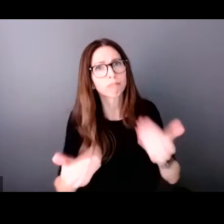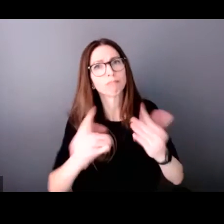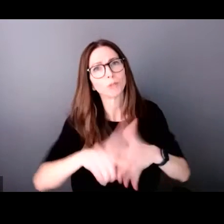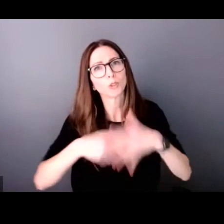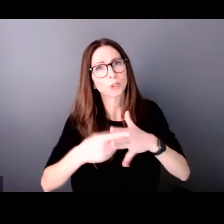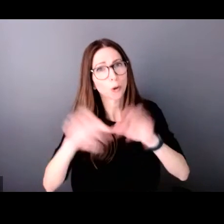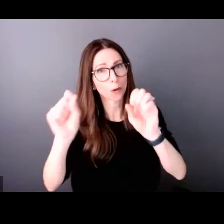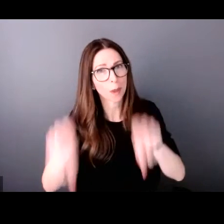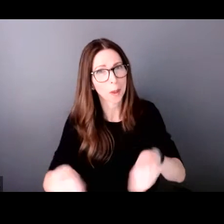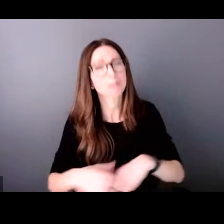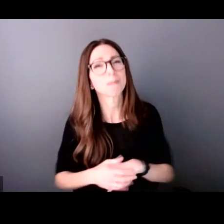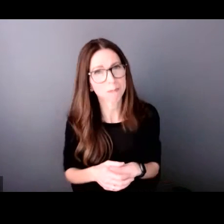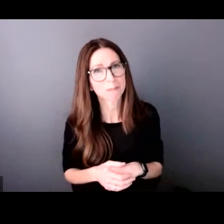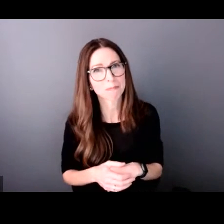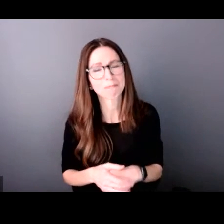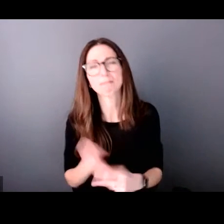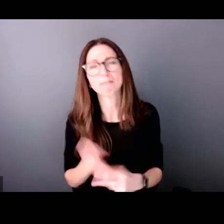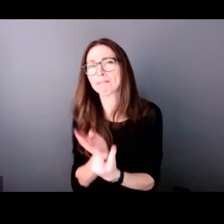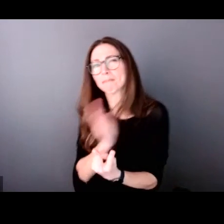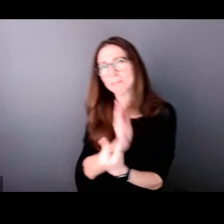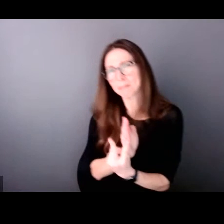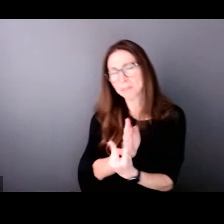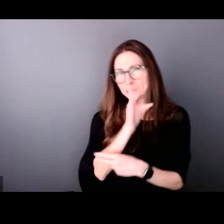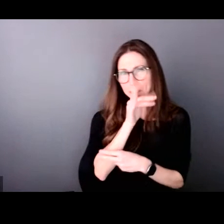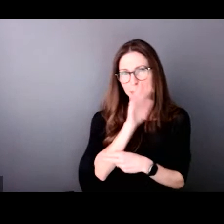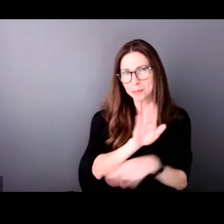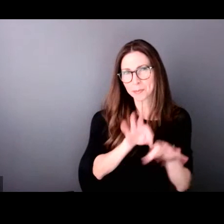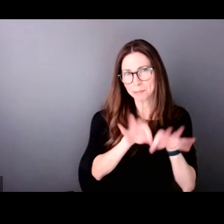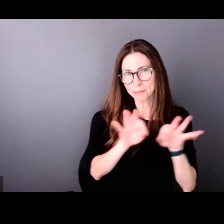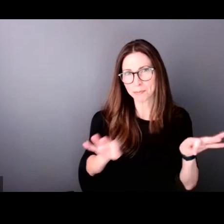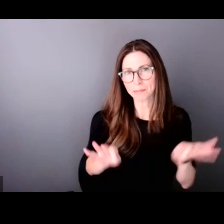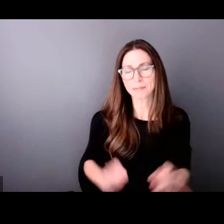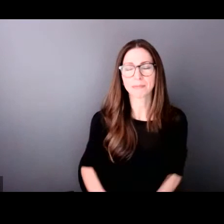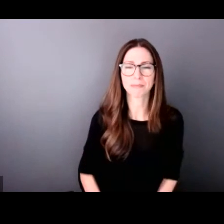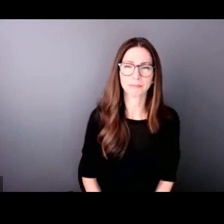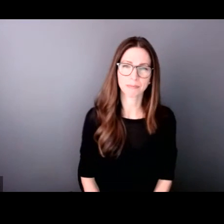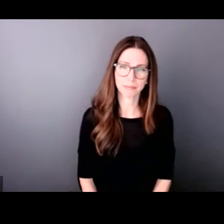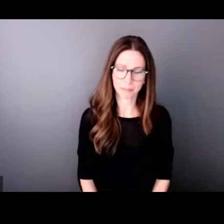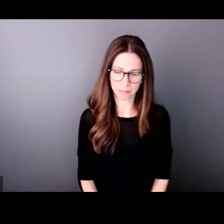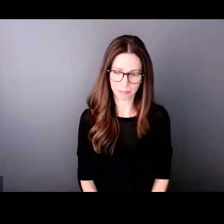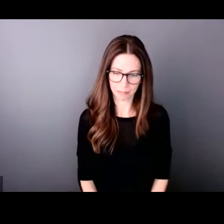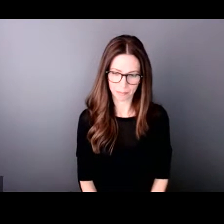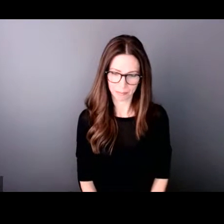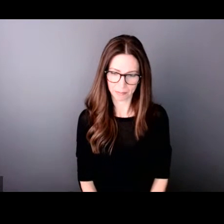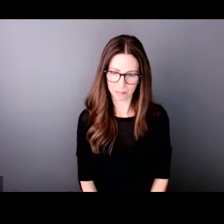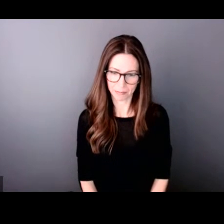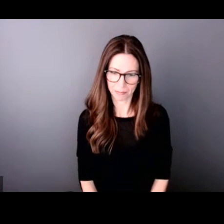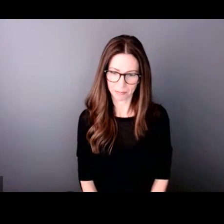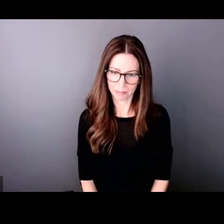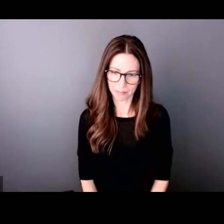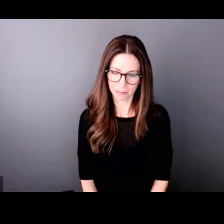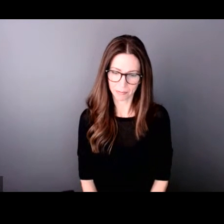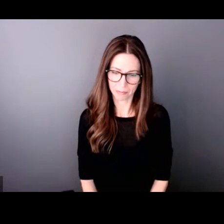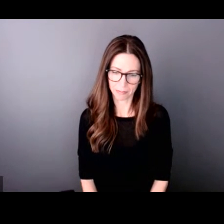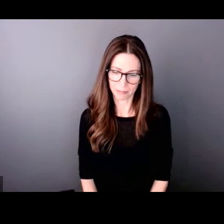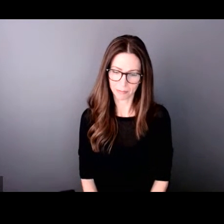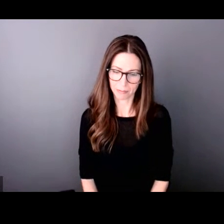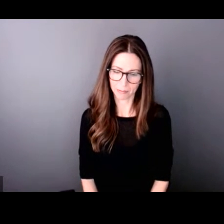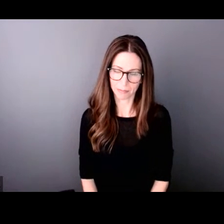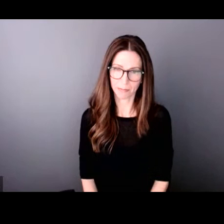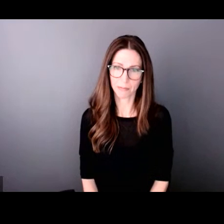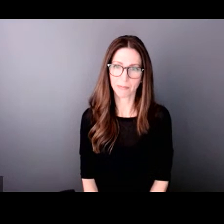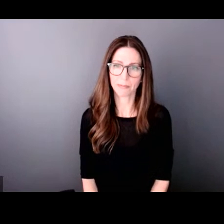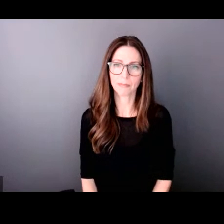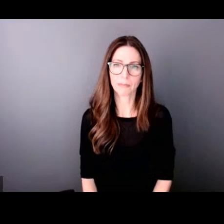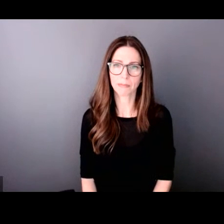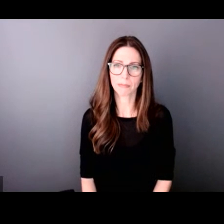Uoni serade a gweg on Oscar di under the walk wet noon in the guahni gurna, that on dates no quadado a gweg on wet sua, Gini jungon on wes a wat